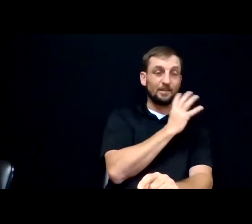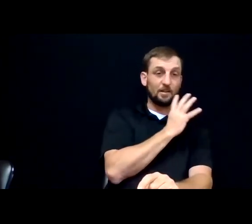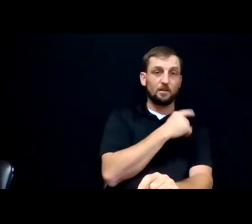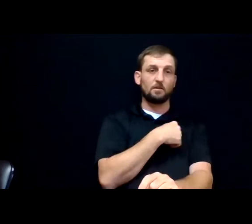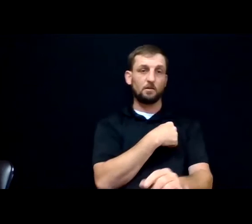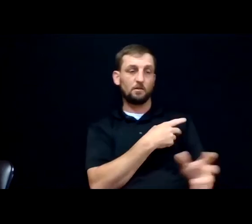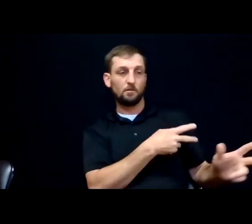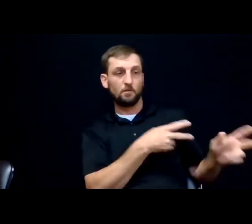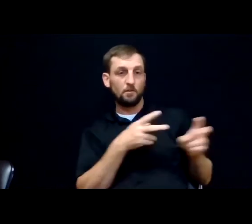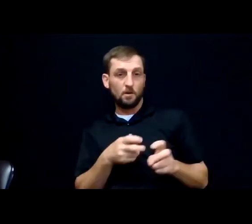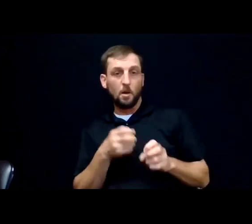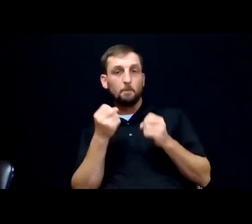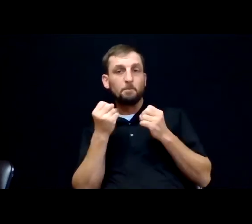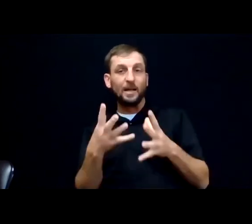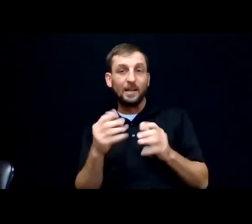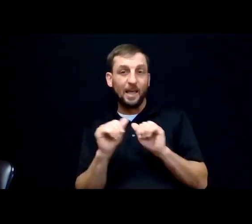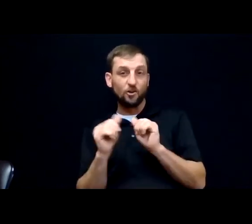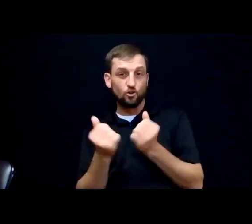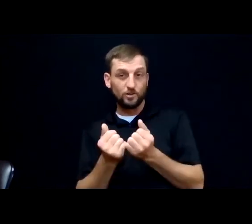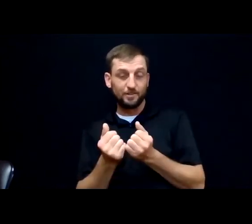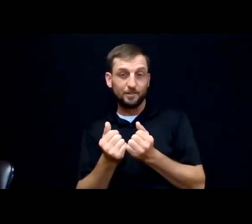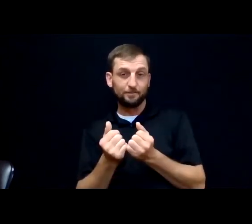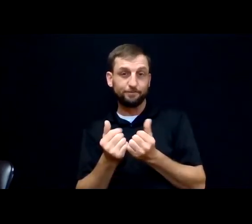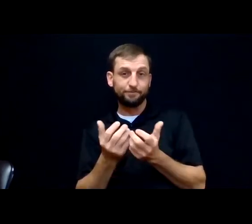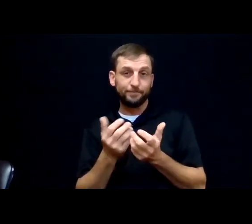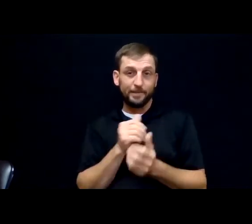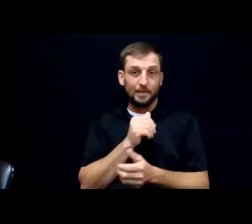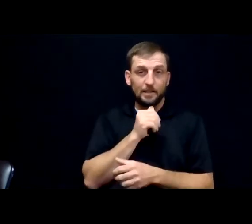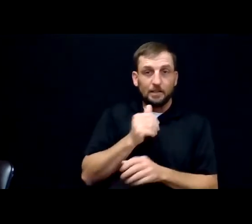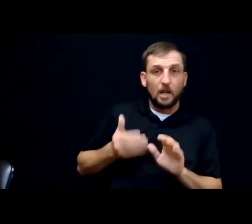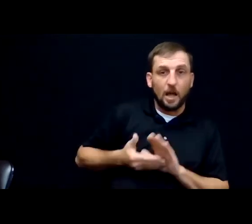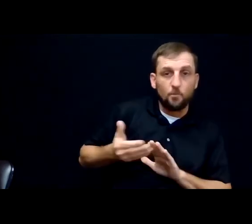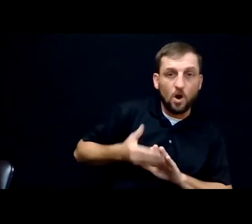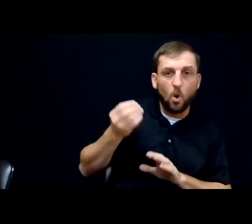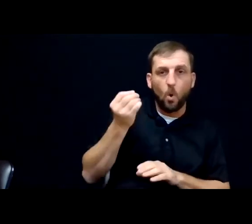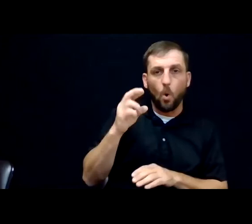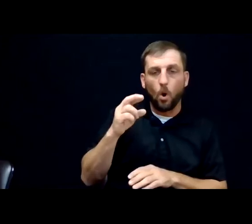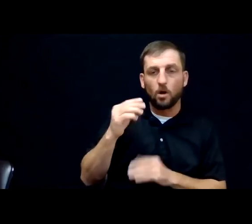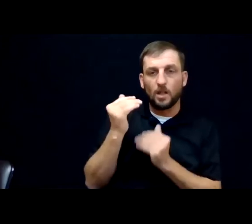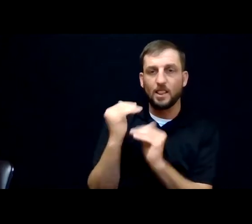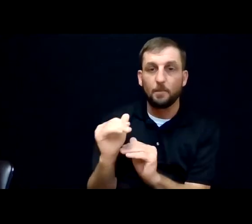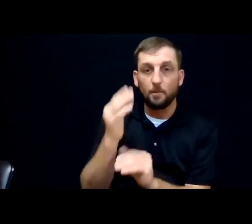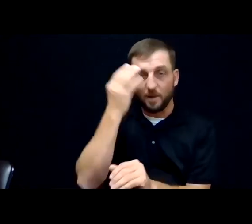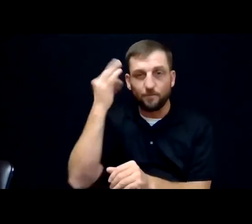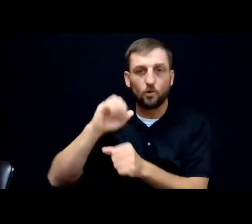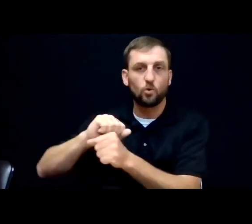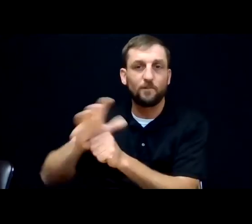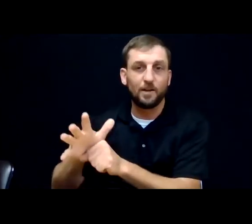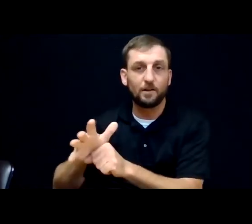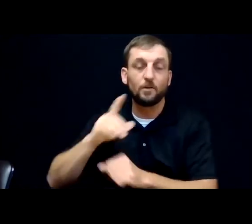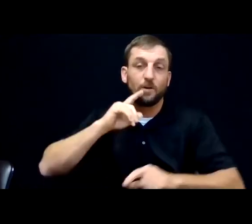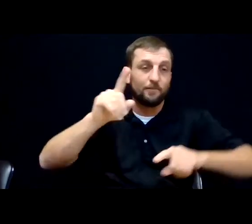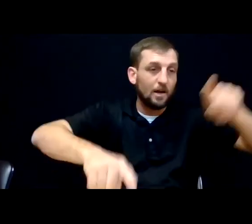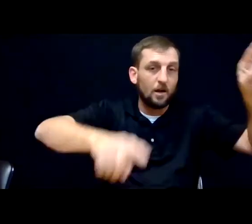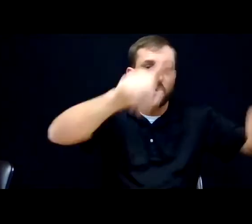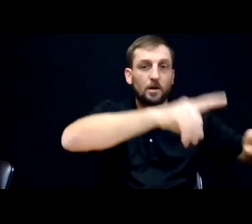to COVID are either not operating or operating with limited service. And it varies from agency to agency